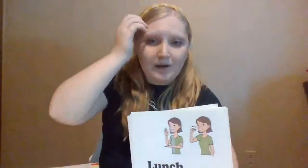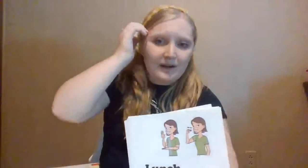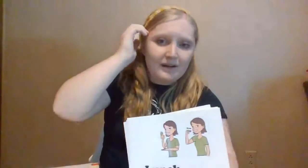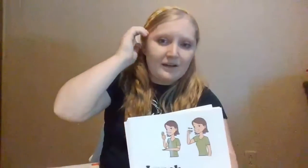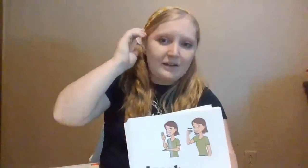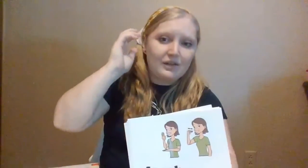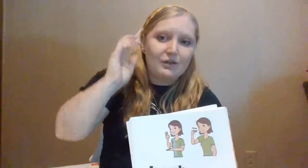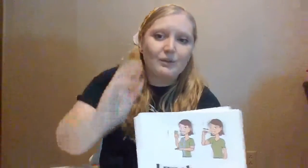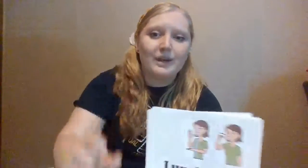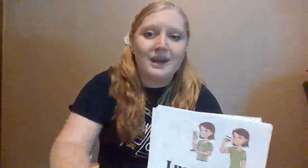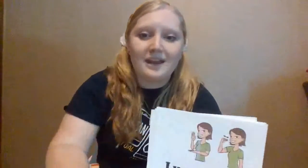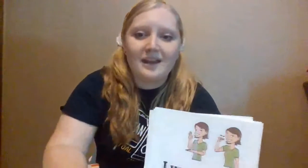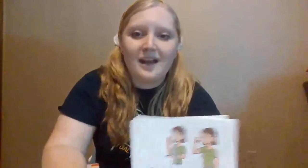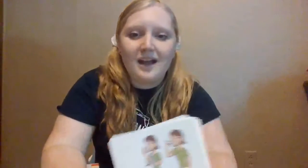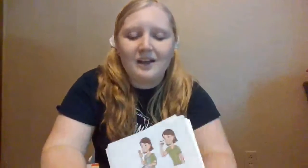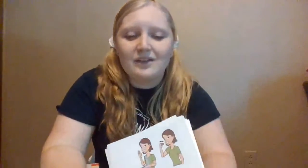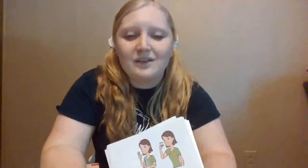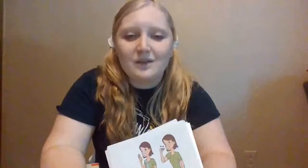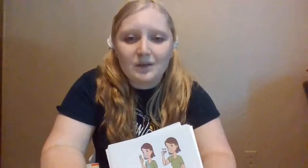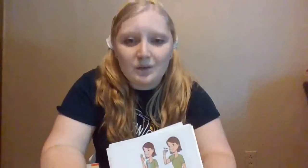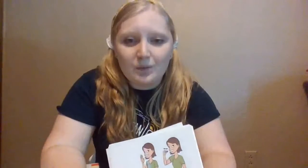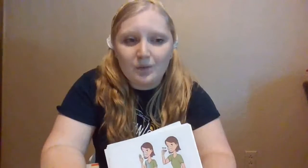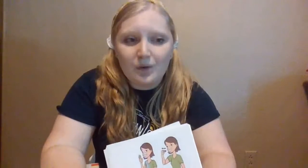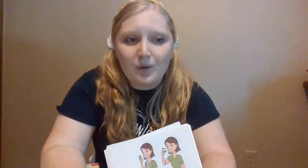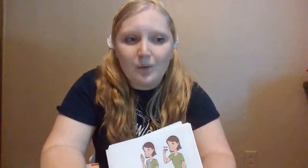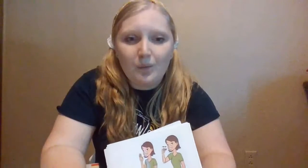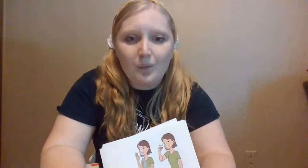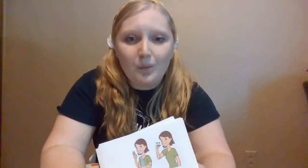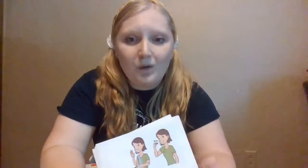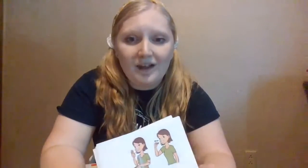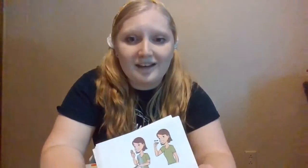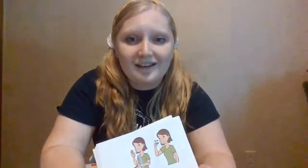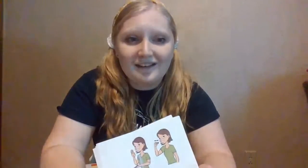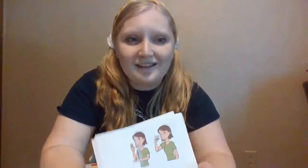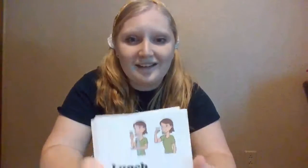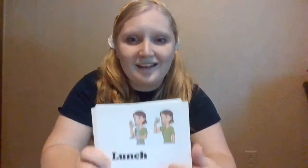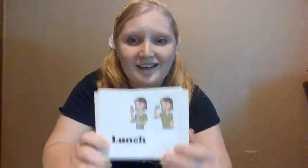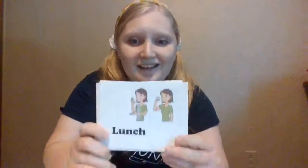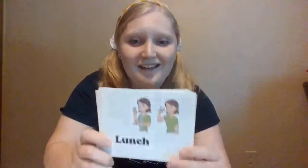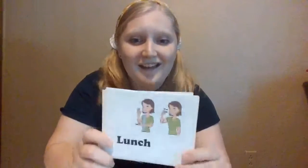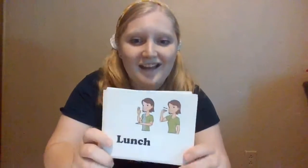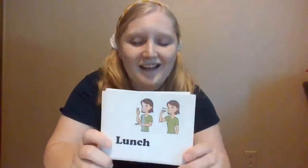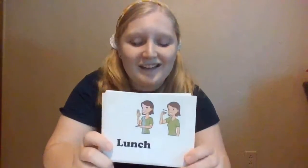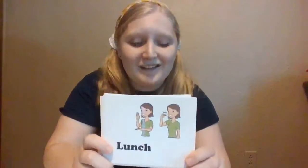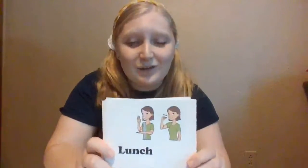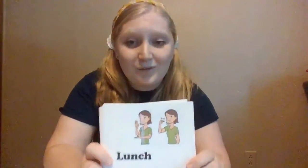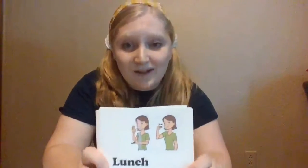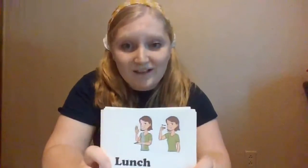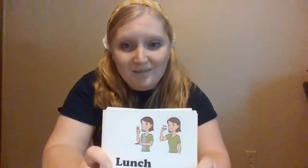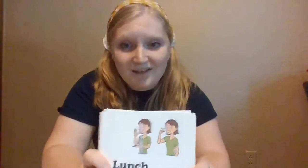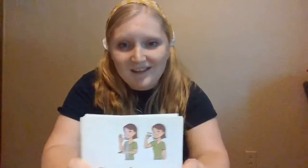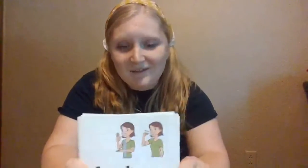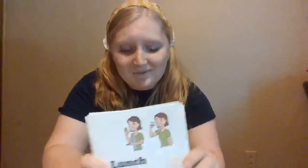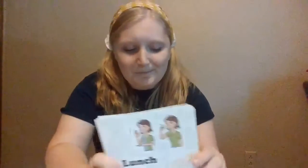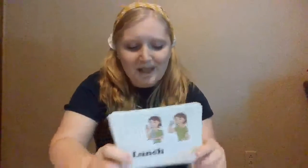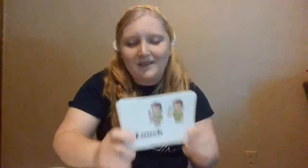4, 3, 2, 1. Did you find something that you might eat